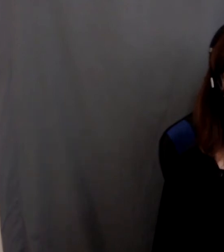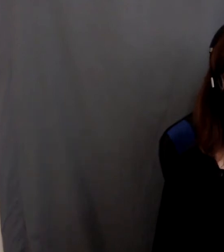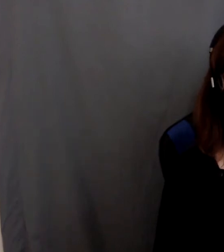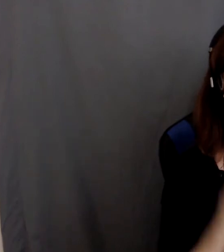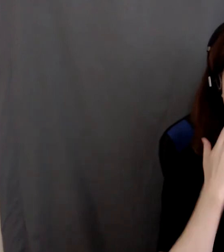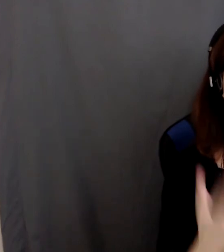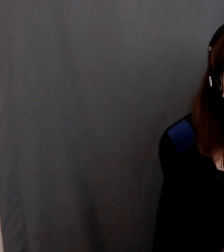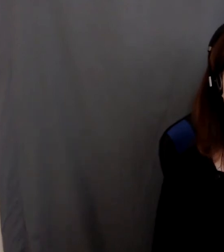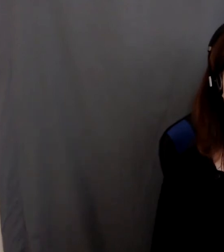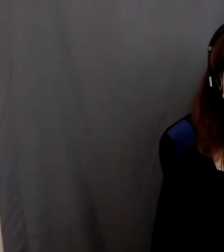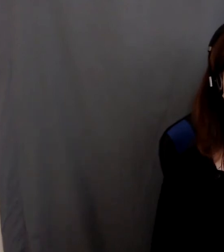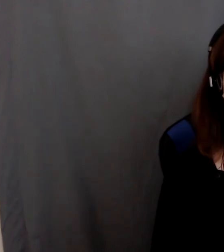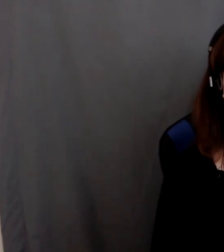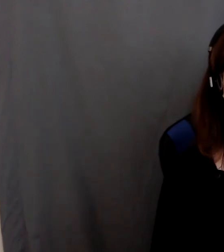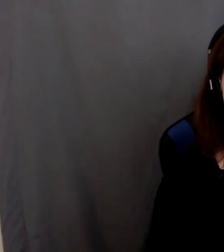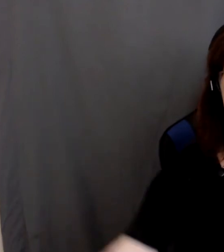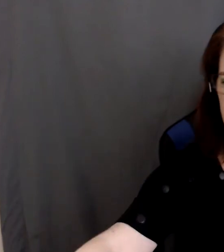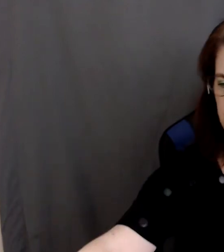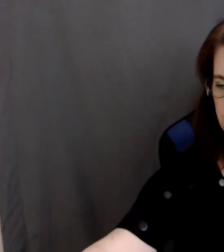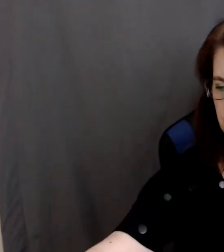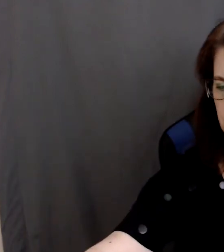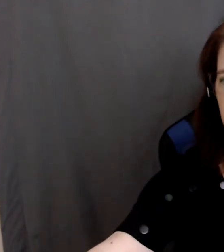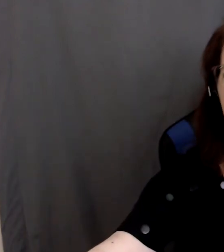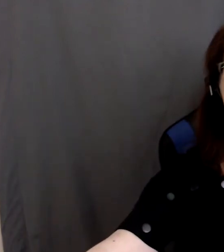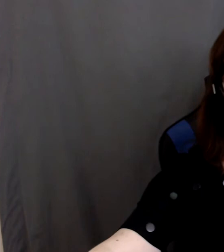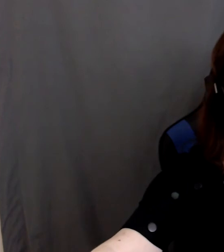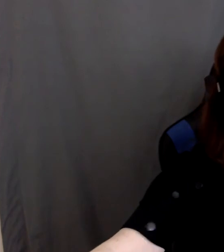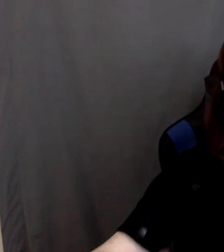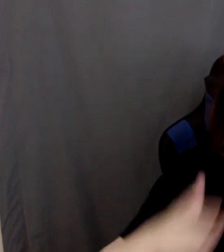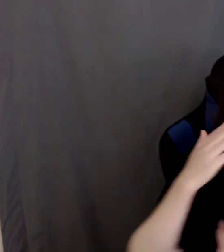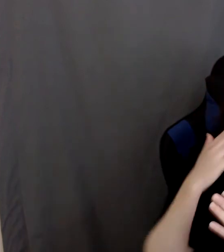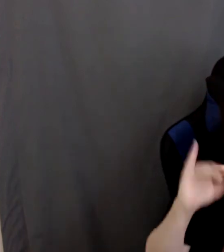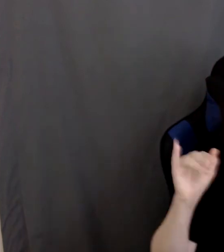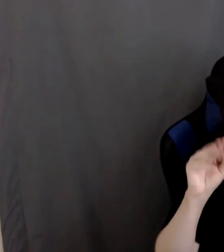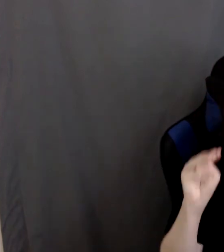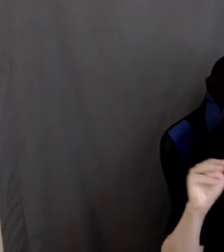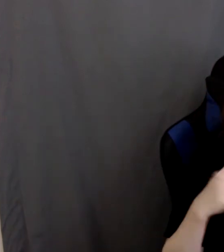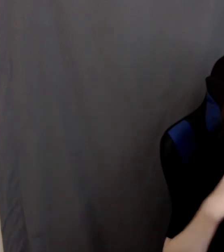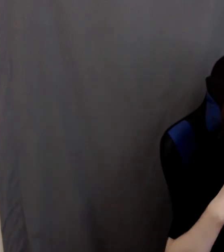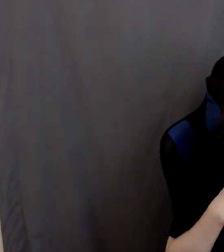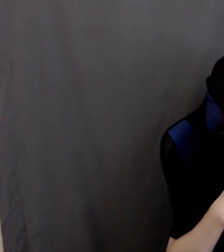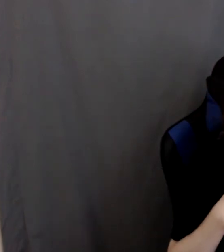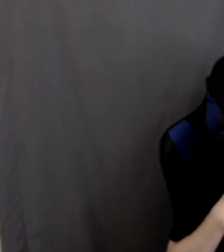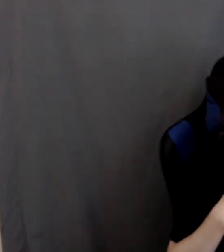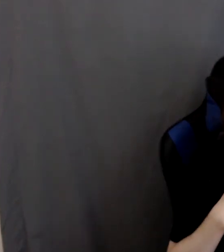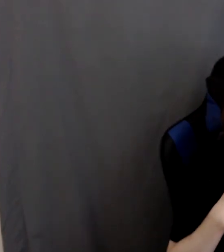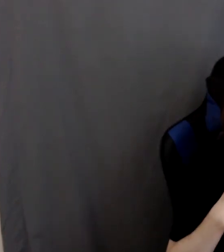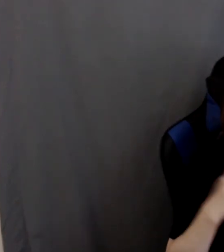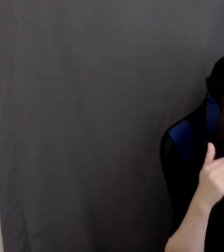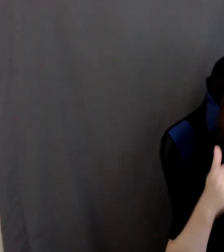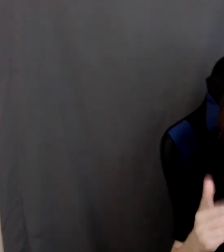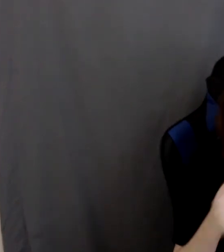you. Thank you, Jim. And I'm gonna kind of move forward